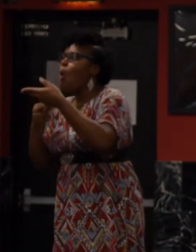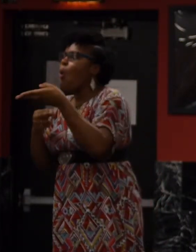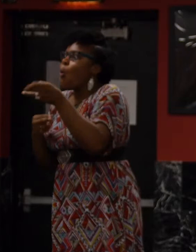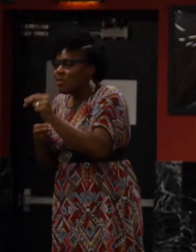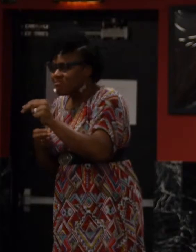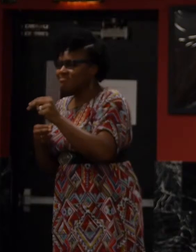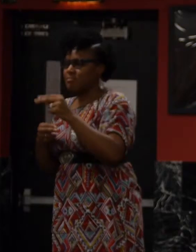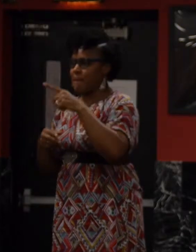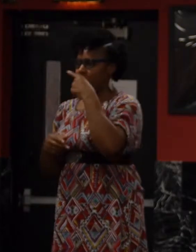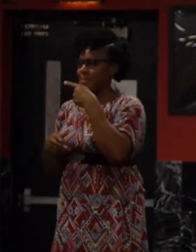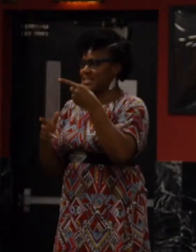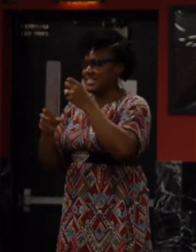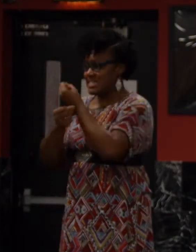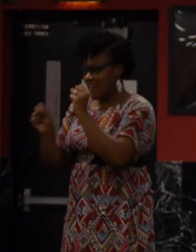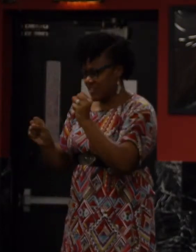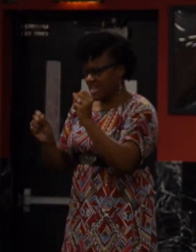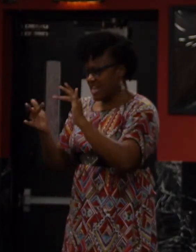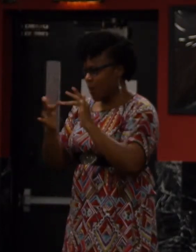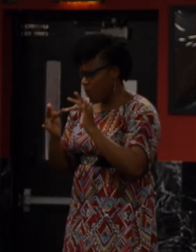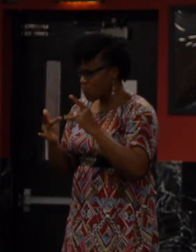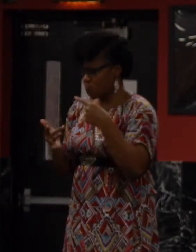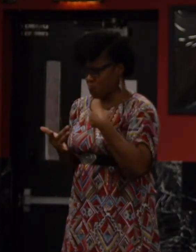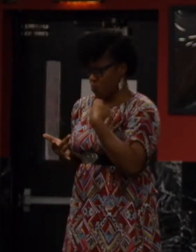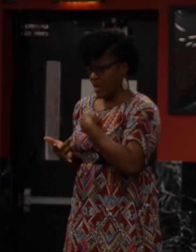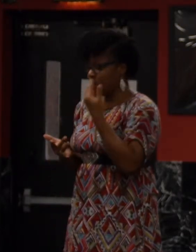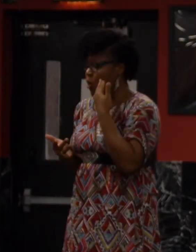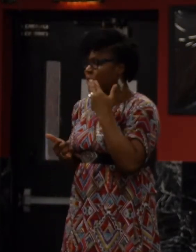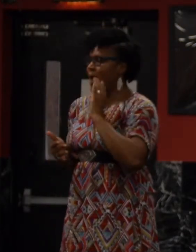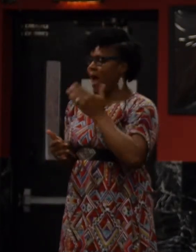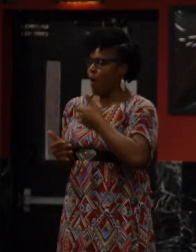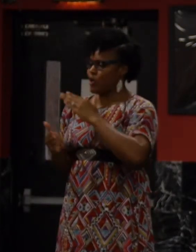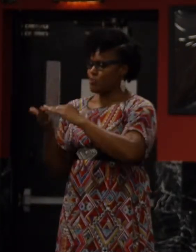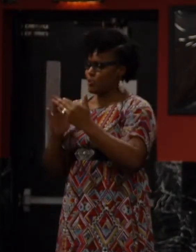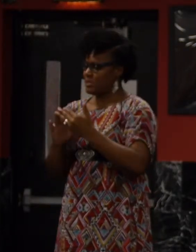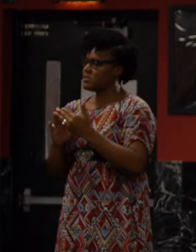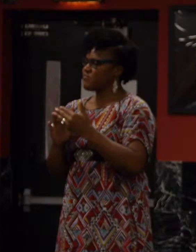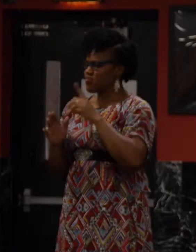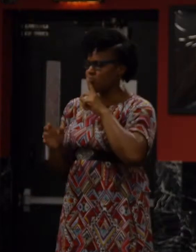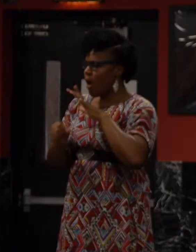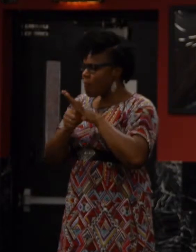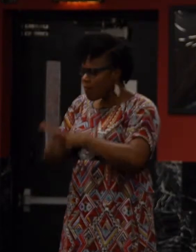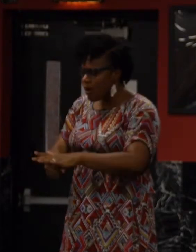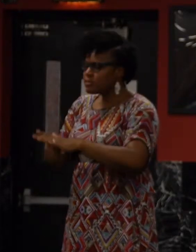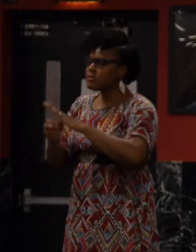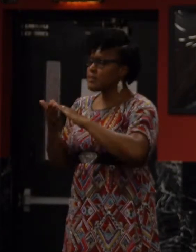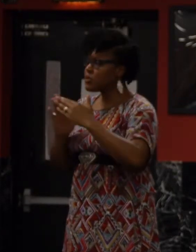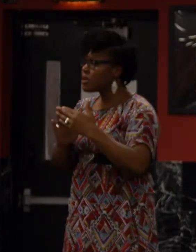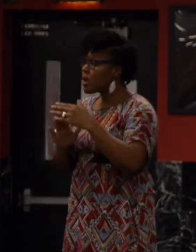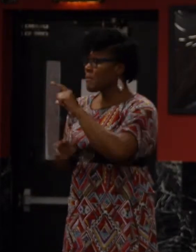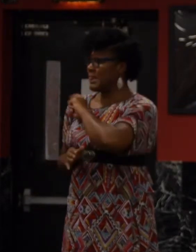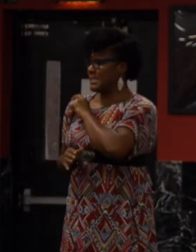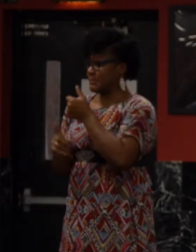safety network. Because we know that in Black communities, in oppressed communities, the